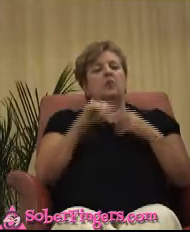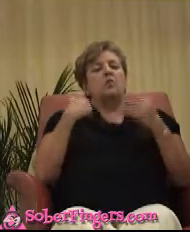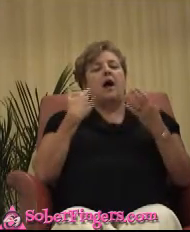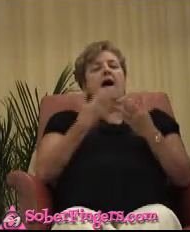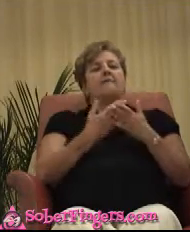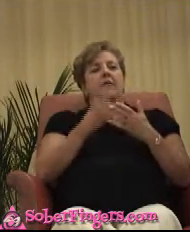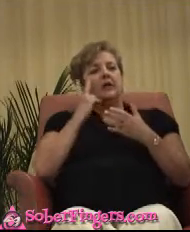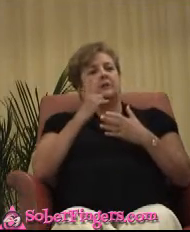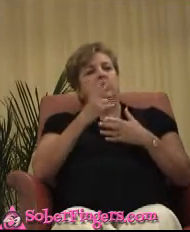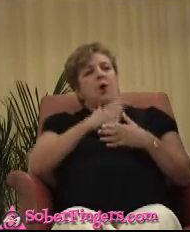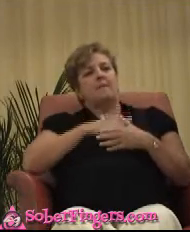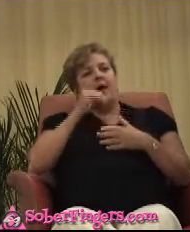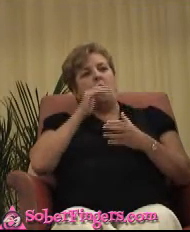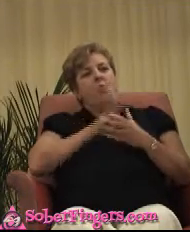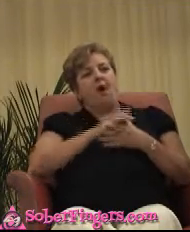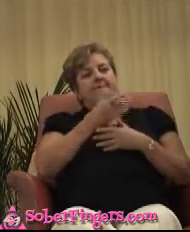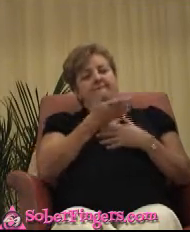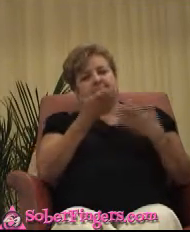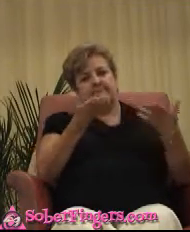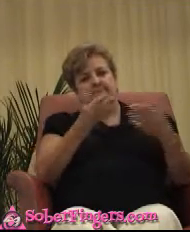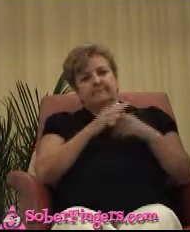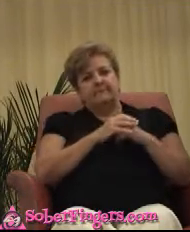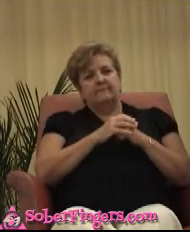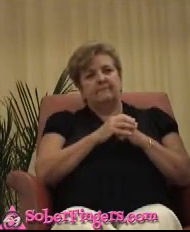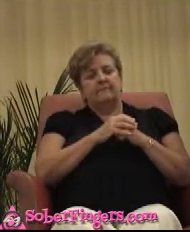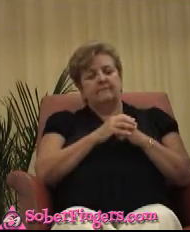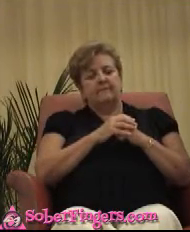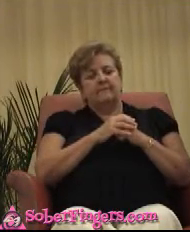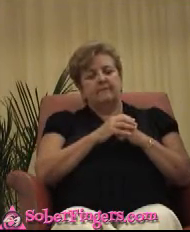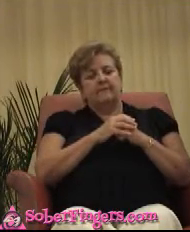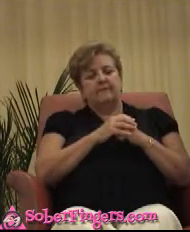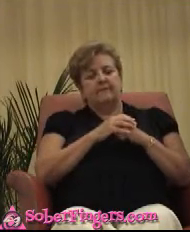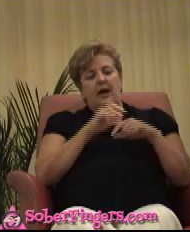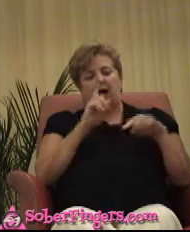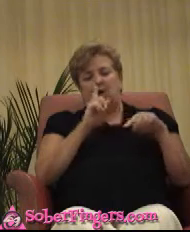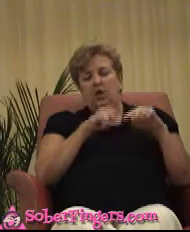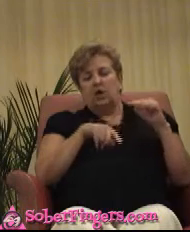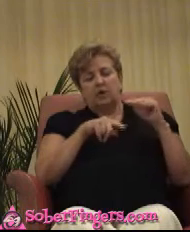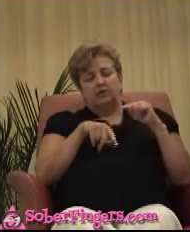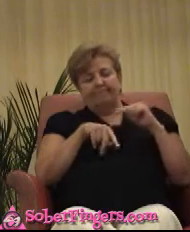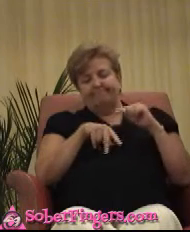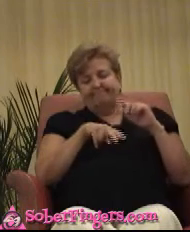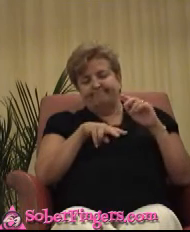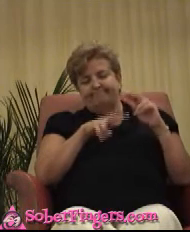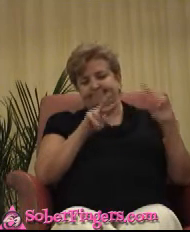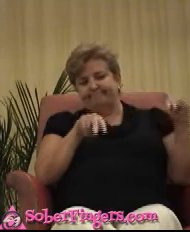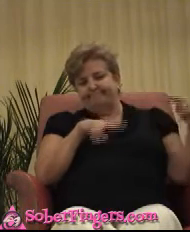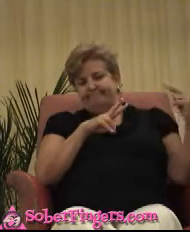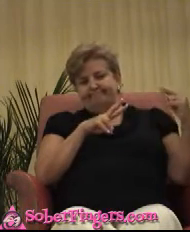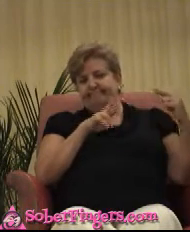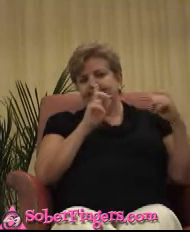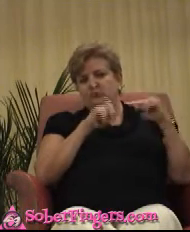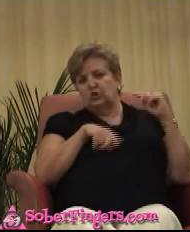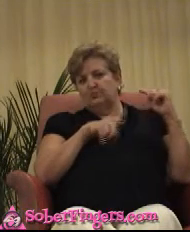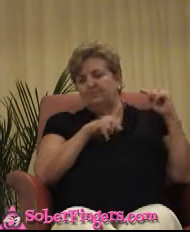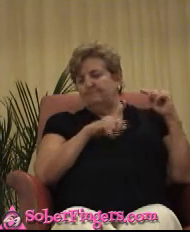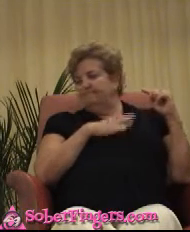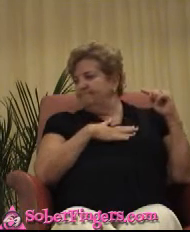had to climb over the curb to get in the car with her. I could not look at this woman I've been married to for a long time. I could not even look at